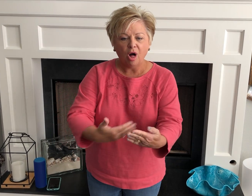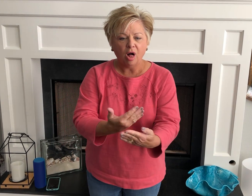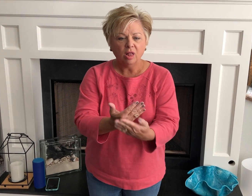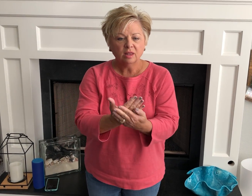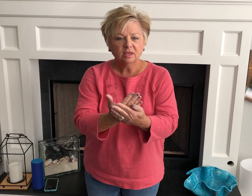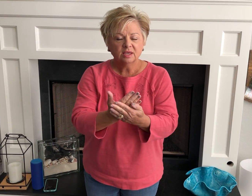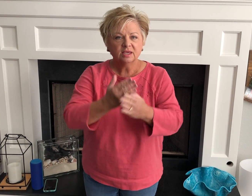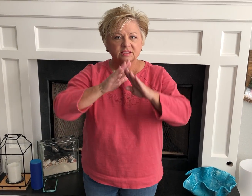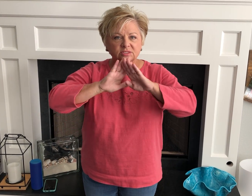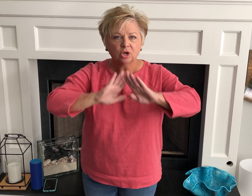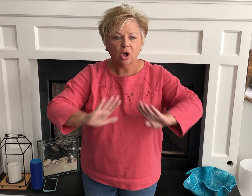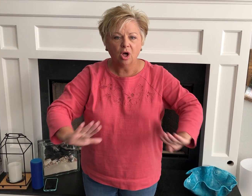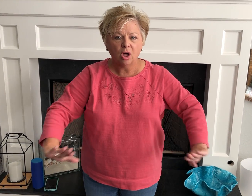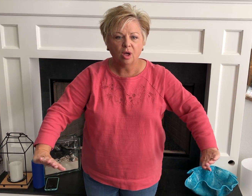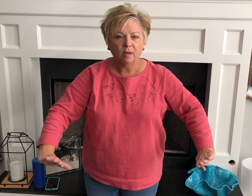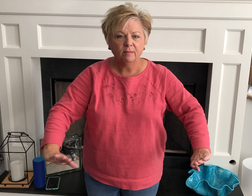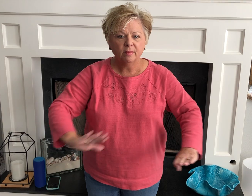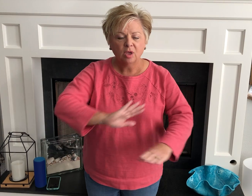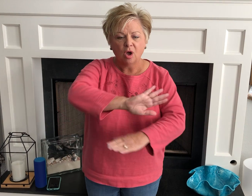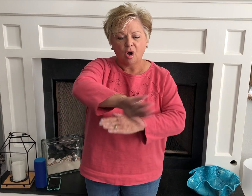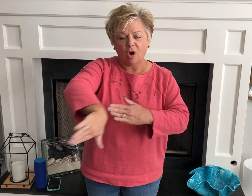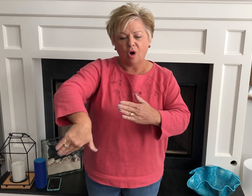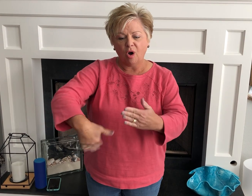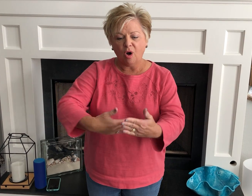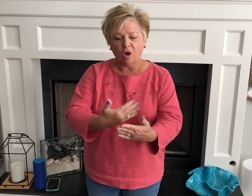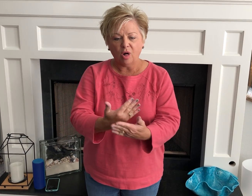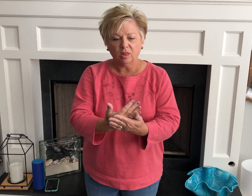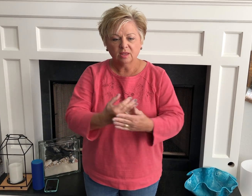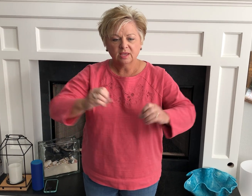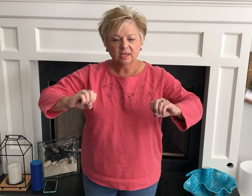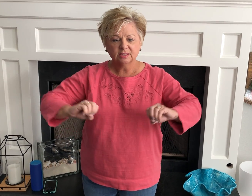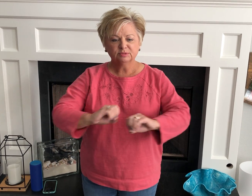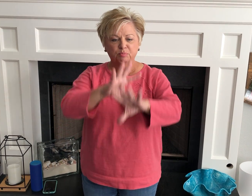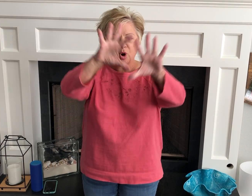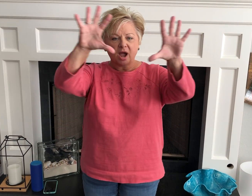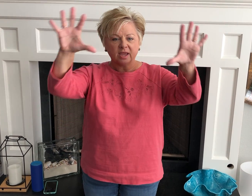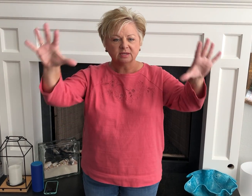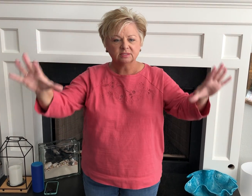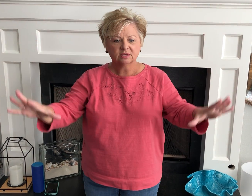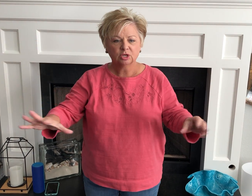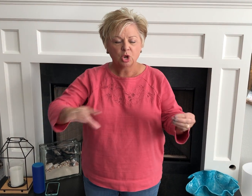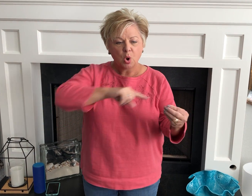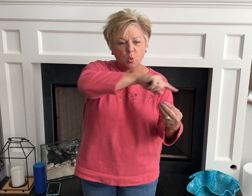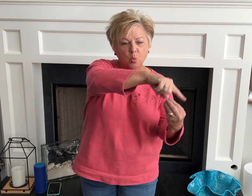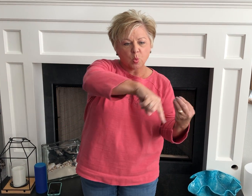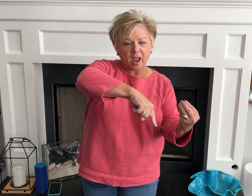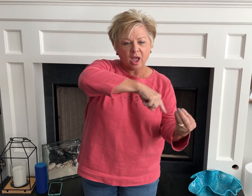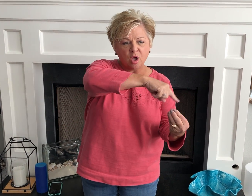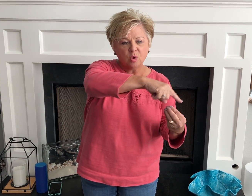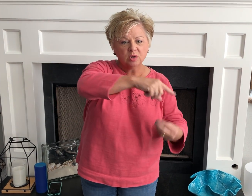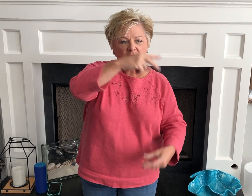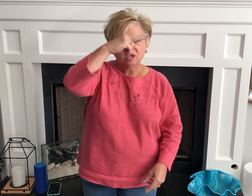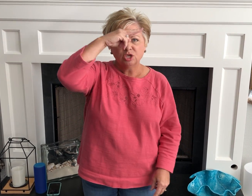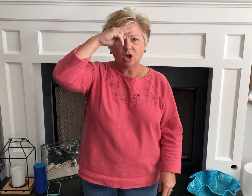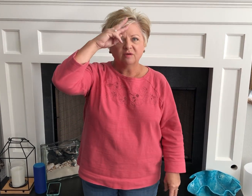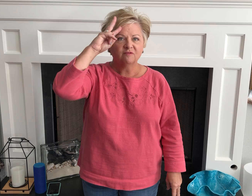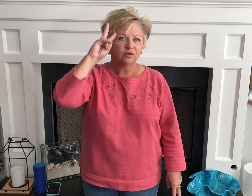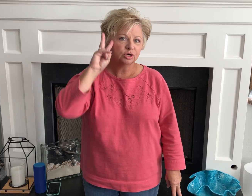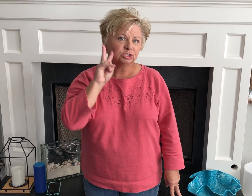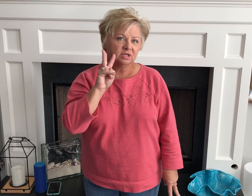is calm all is bright round yon virgin